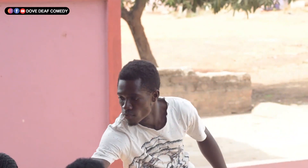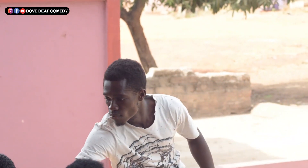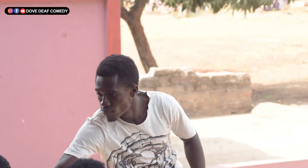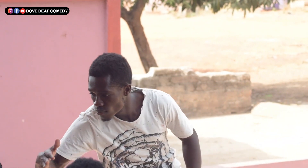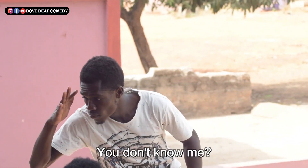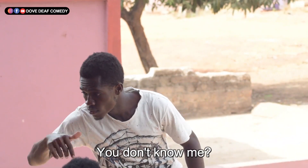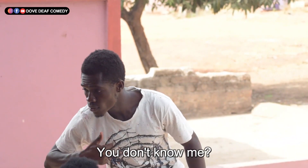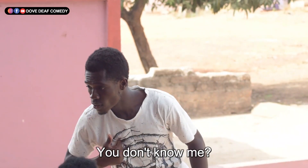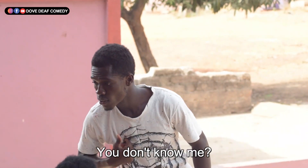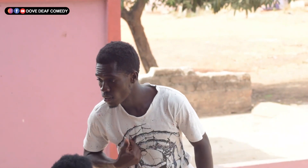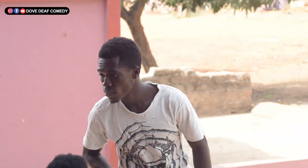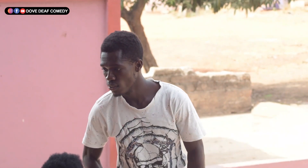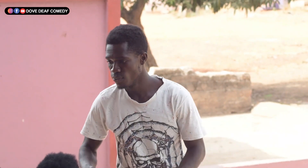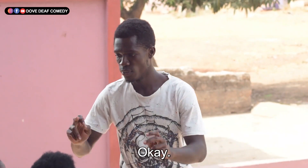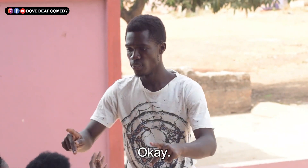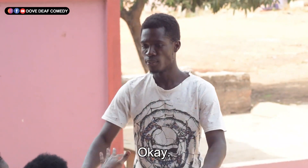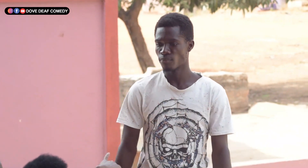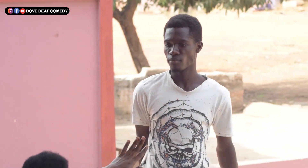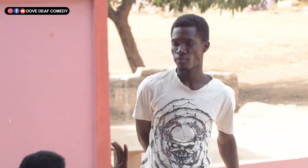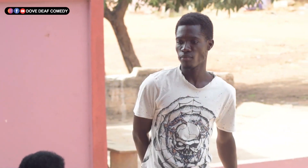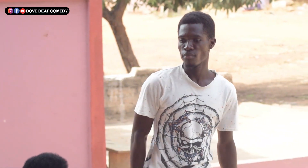You don't know me? Okay.